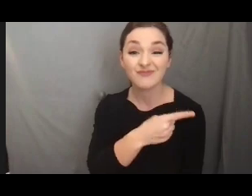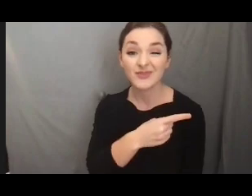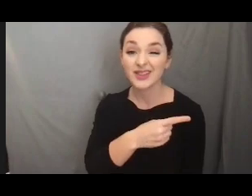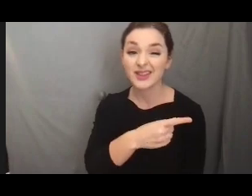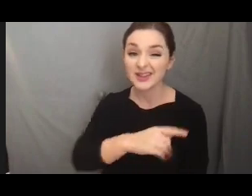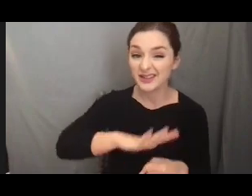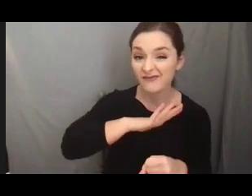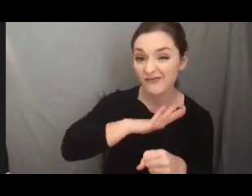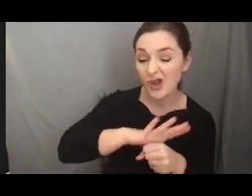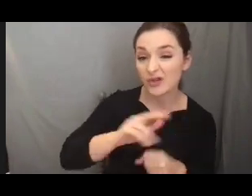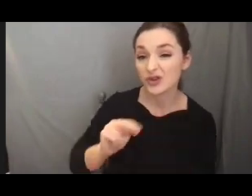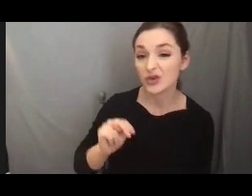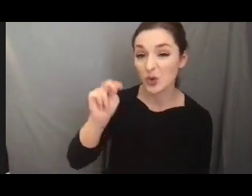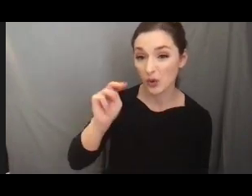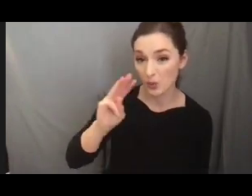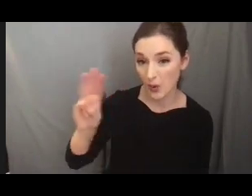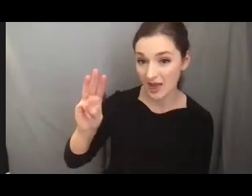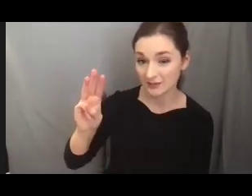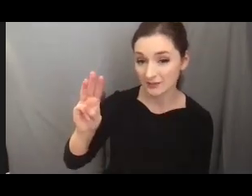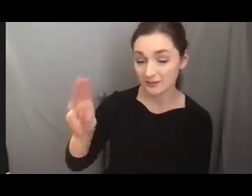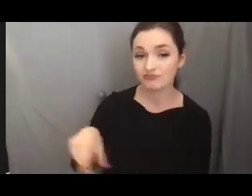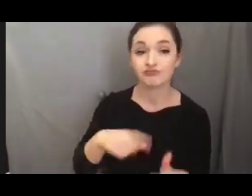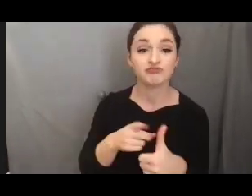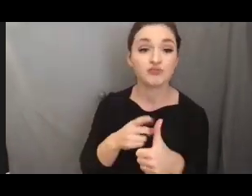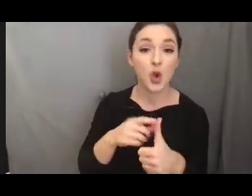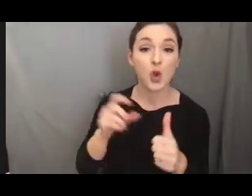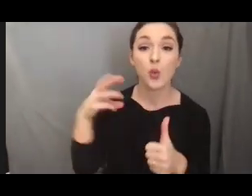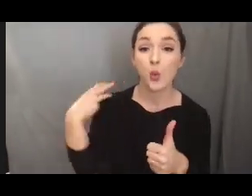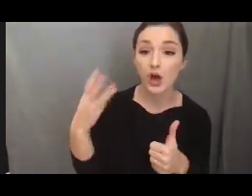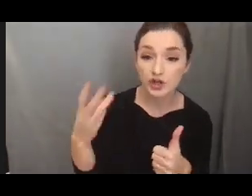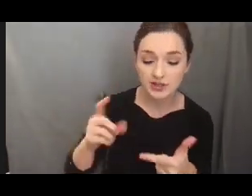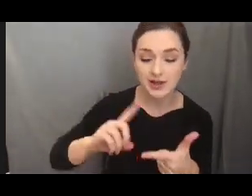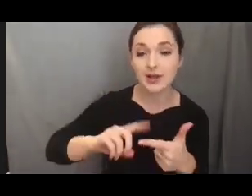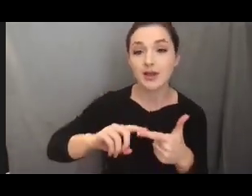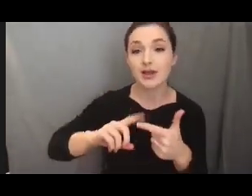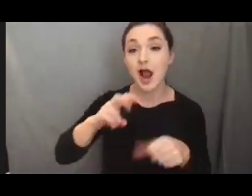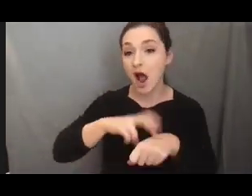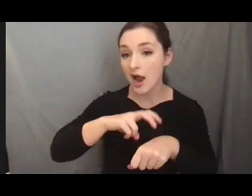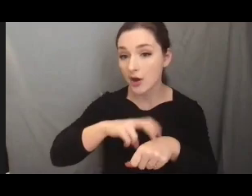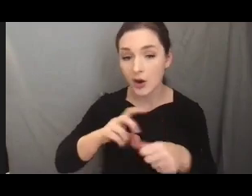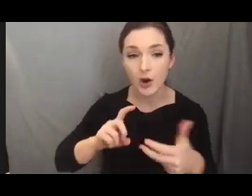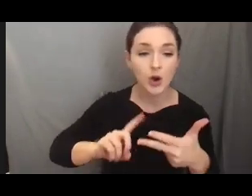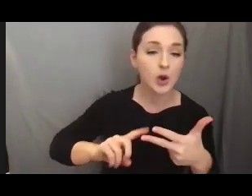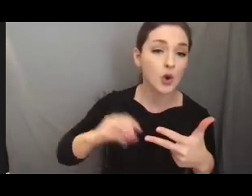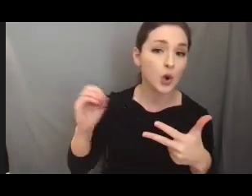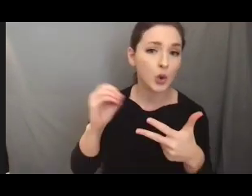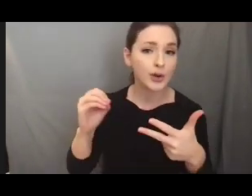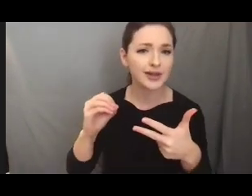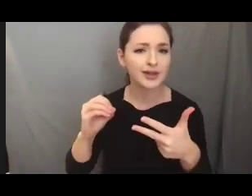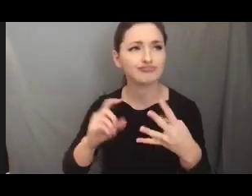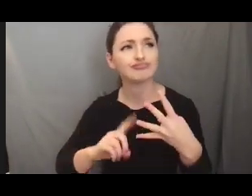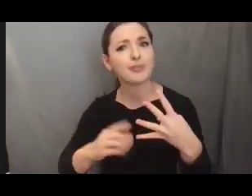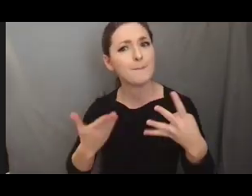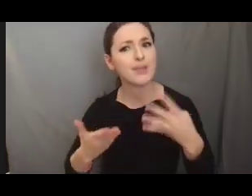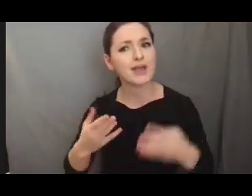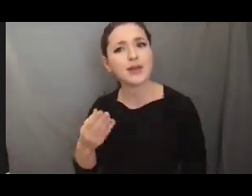not University of Washington, we've got the state of Washington, Idaho, Oregon, And I think Montana was included in this, but I can't remember for